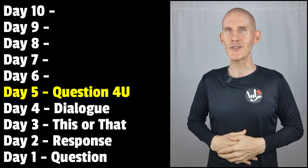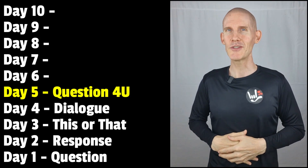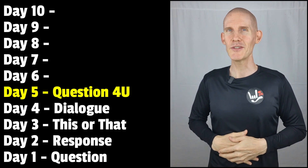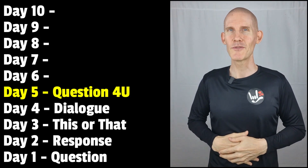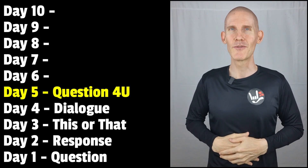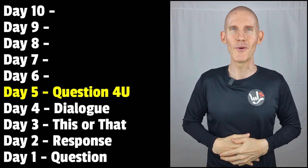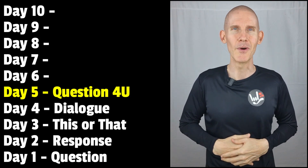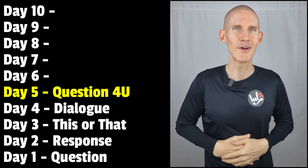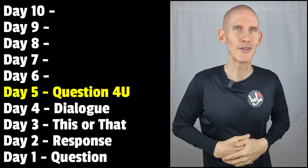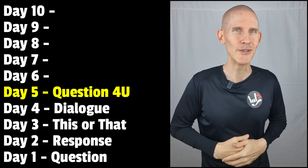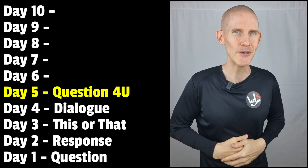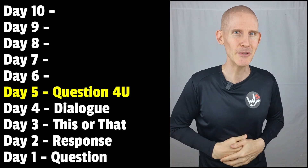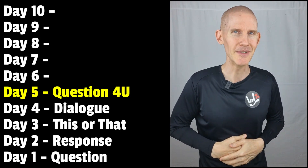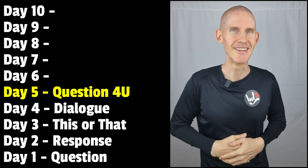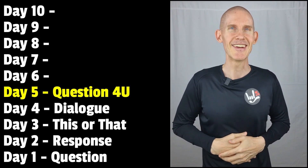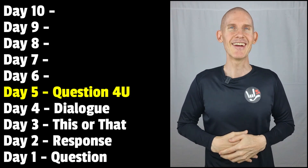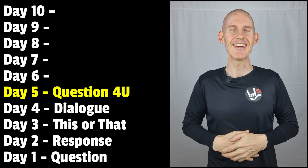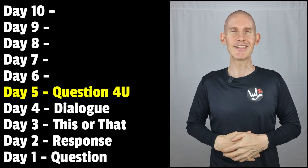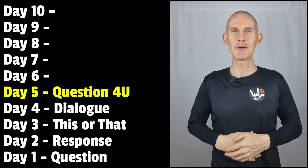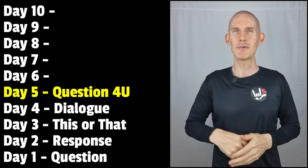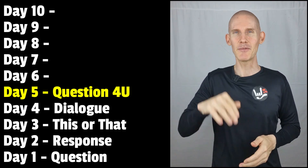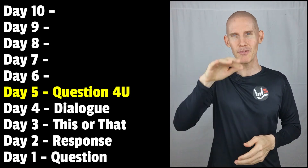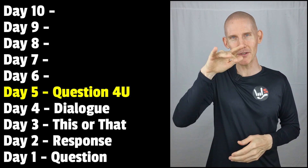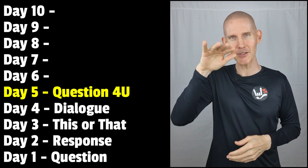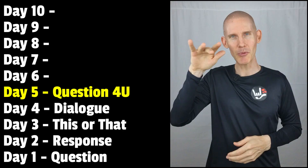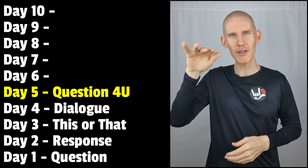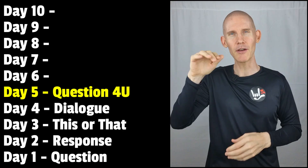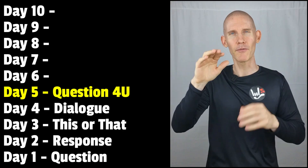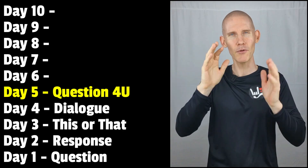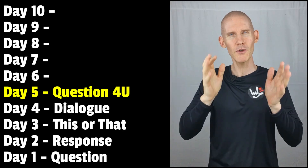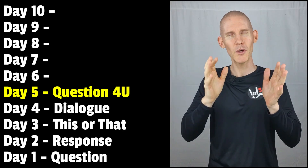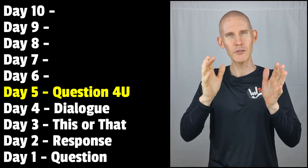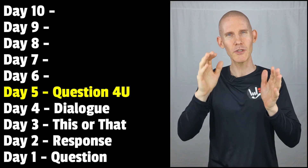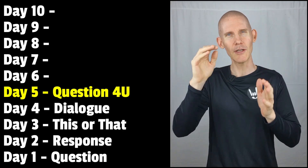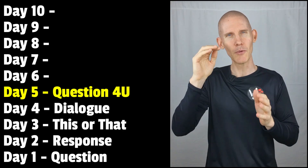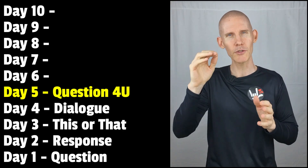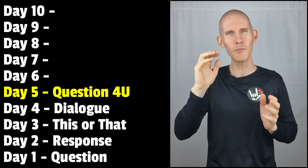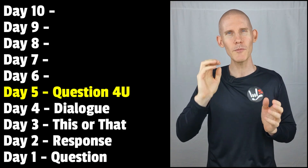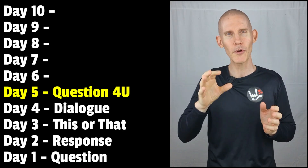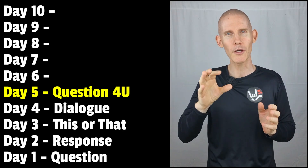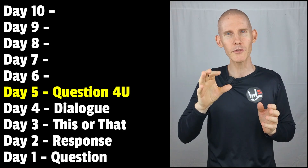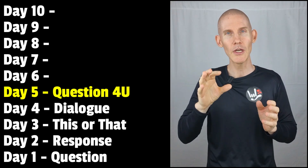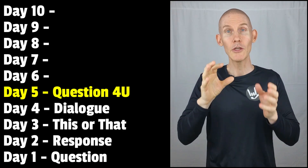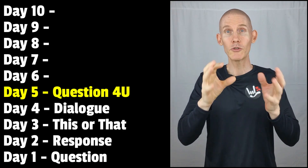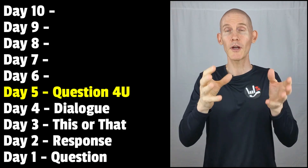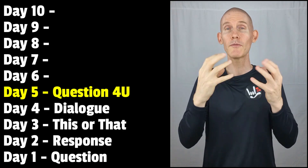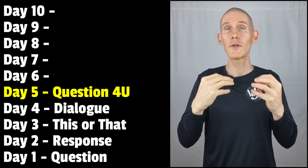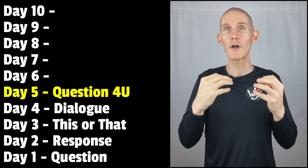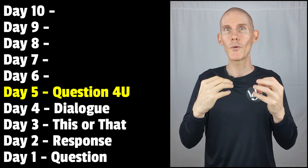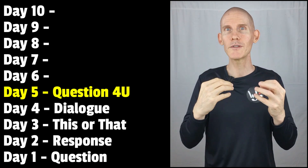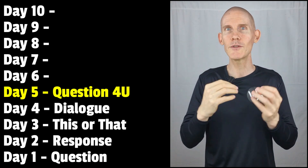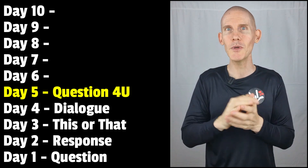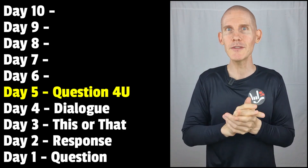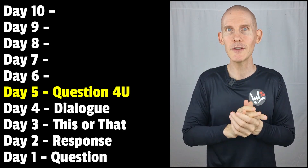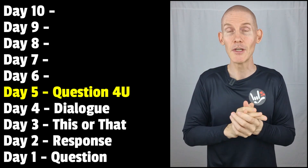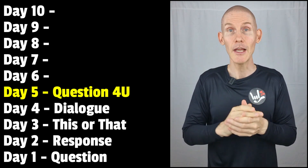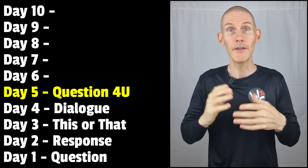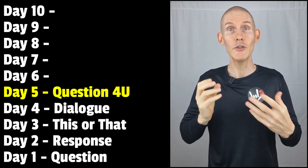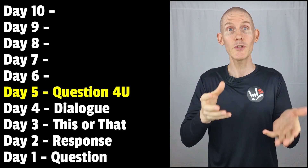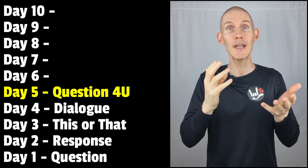question for you. All right, somebody finger spelling a full question in multiple parts. You try to figure out what is the message, and then you can